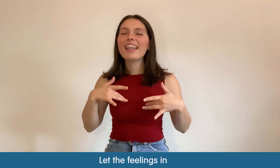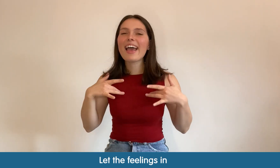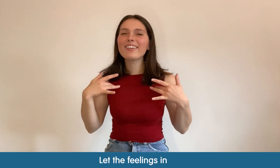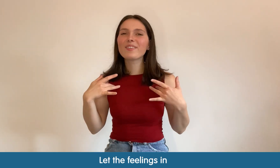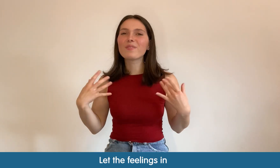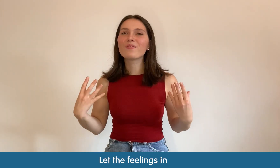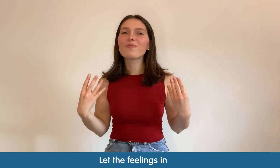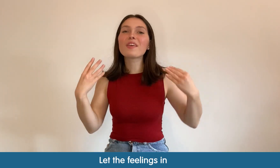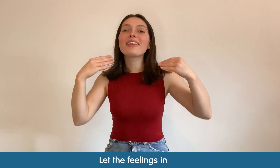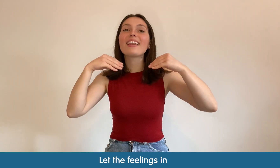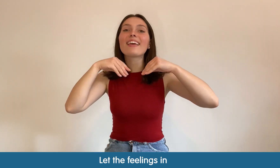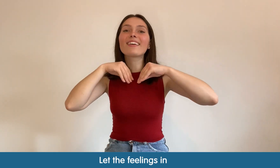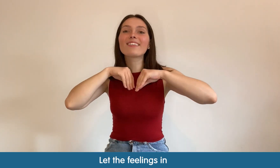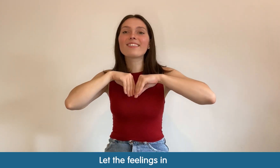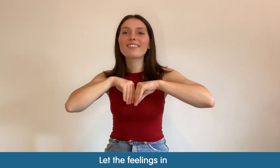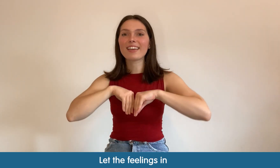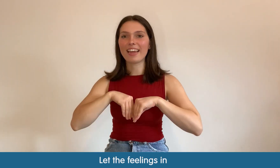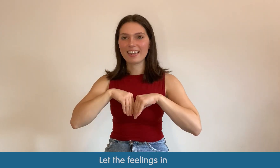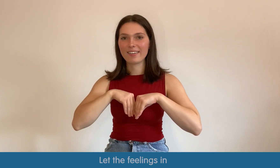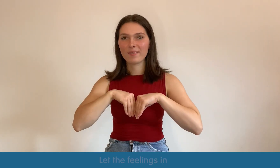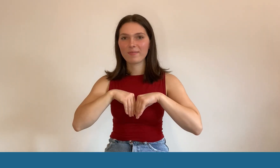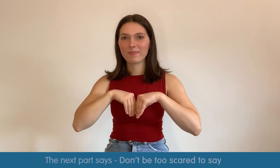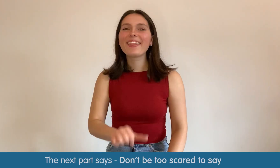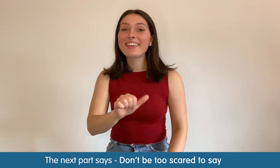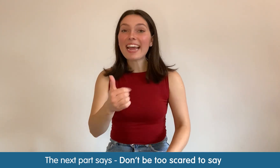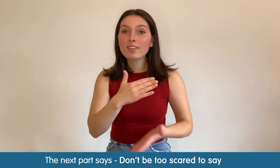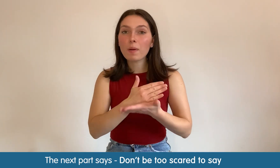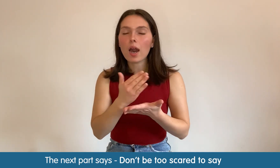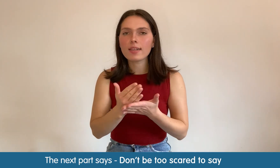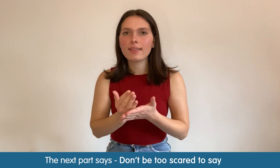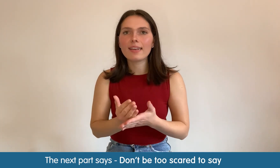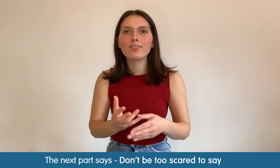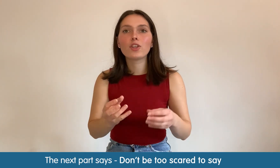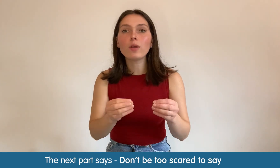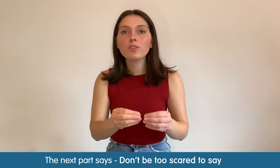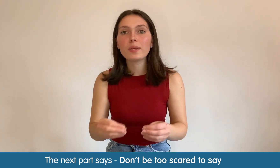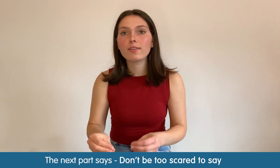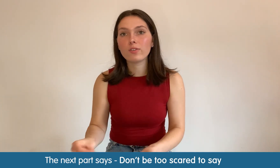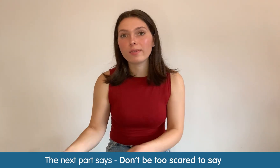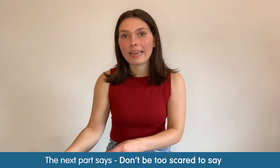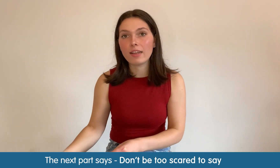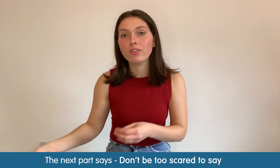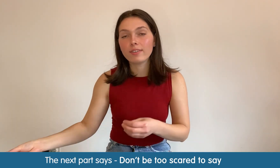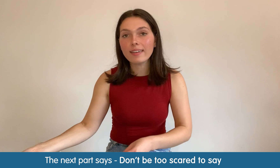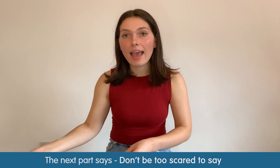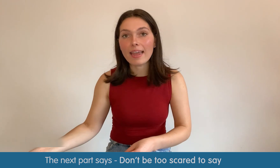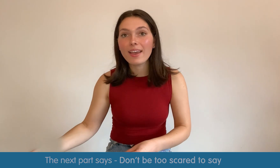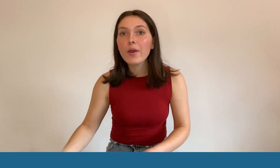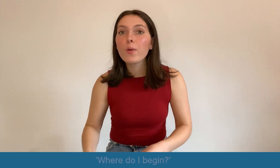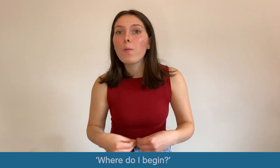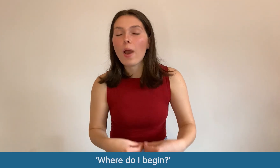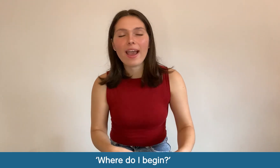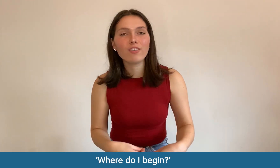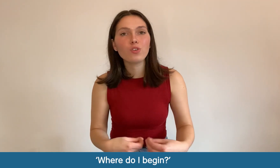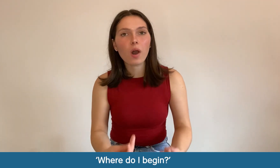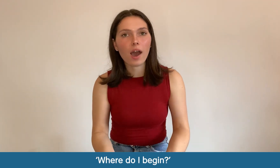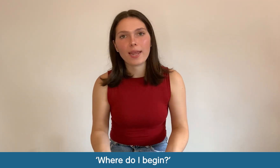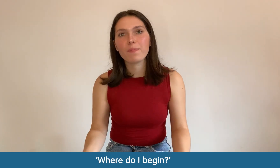Let the feelings in. The next part says, don't be too scared to say, where do I